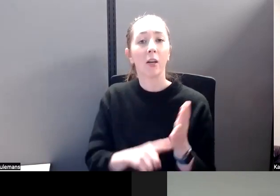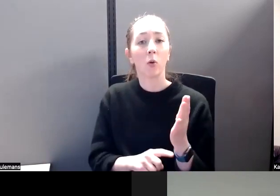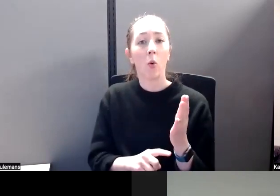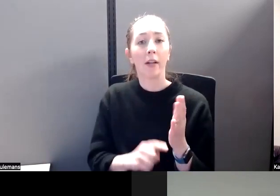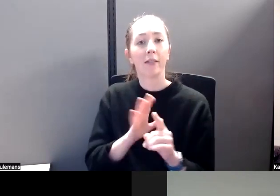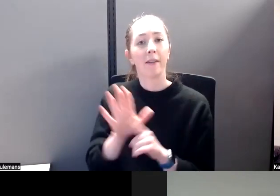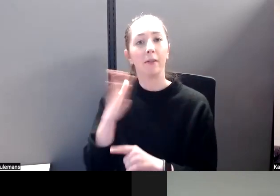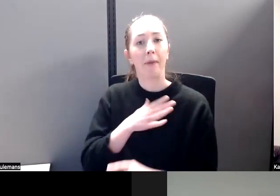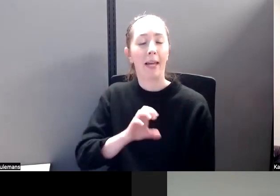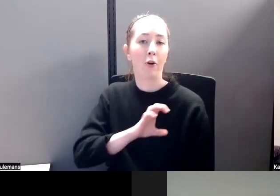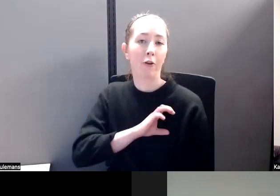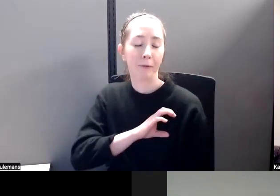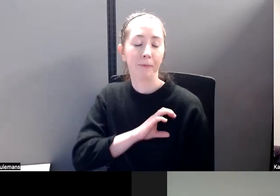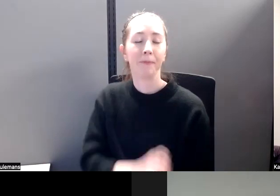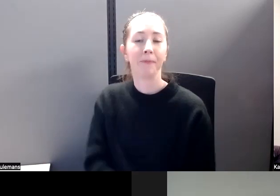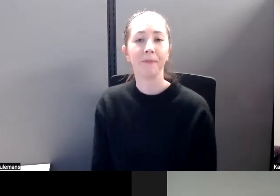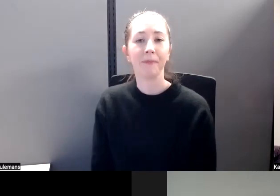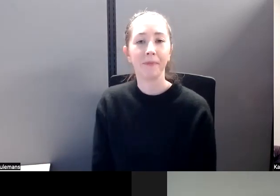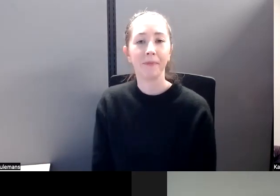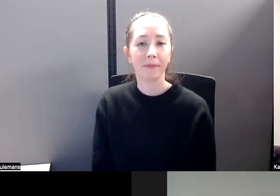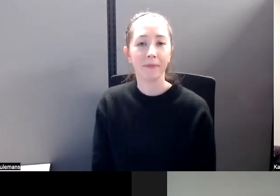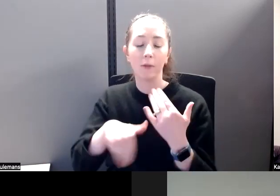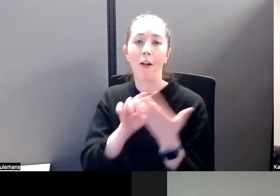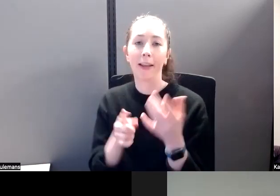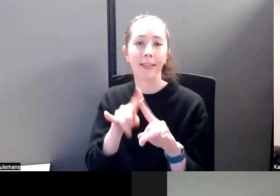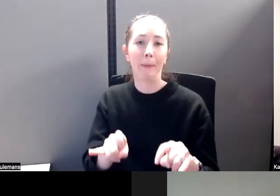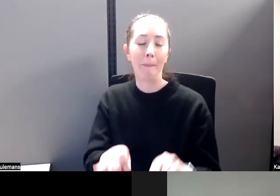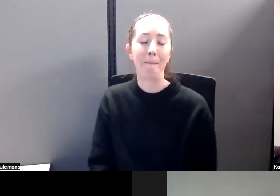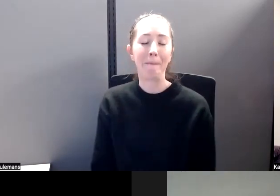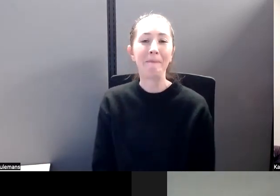know? So it was all of it, all at once.